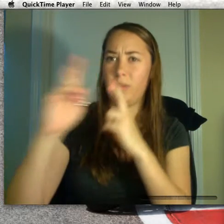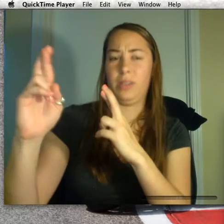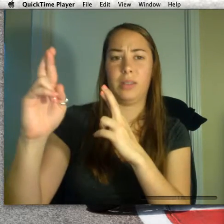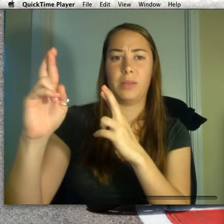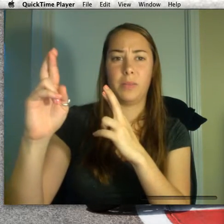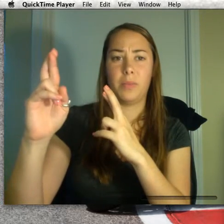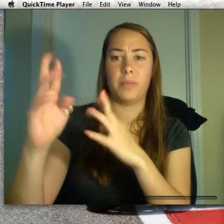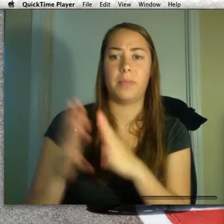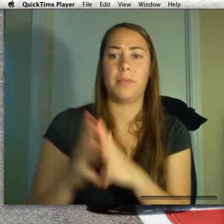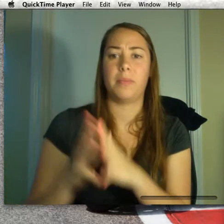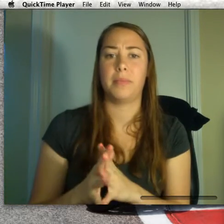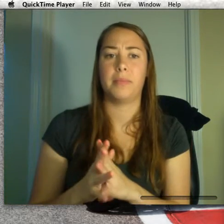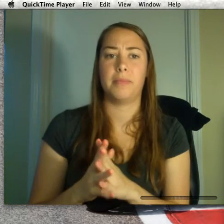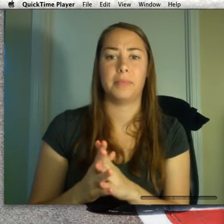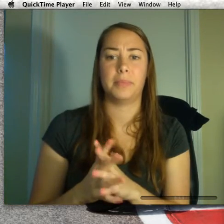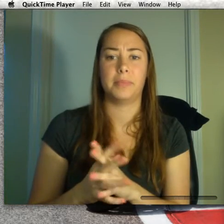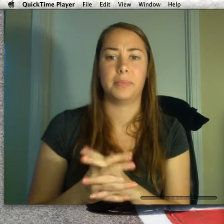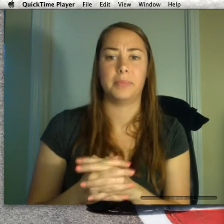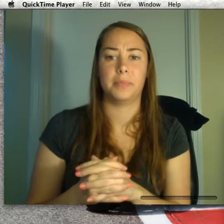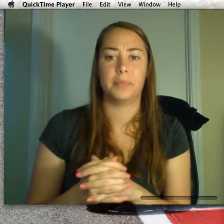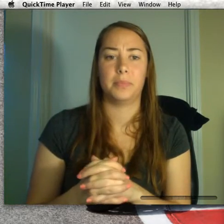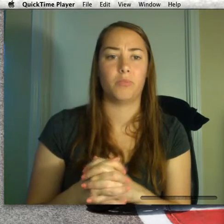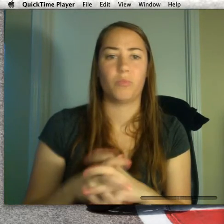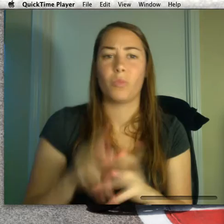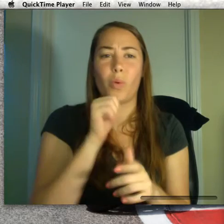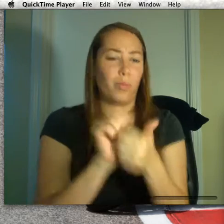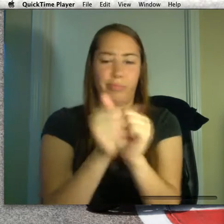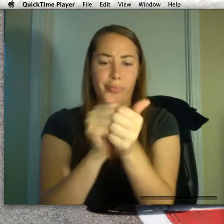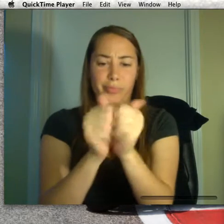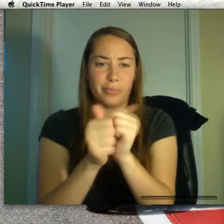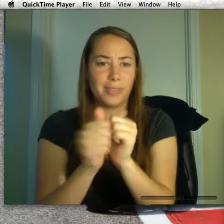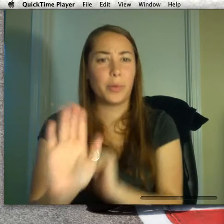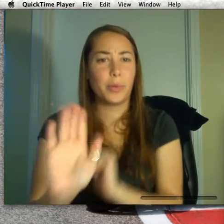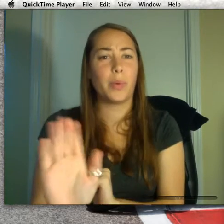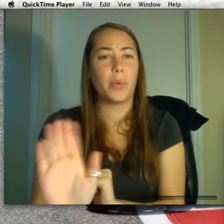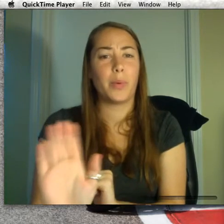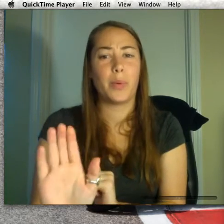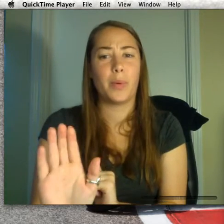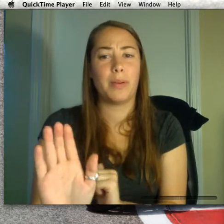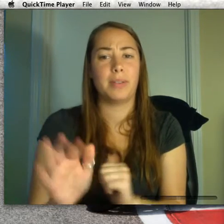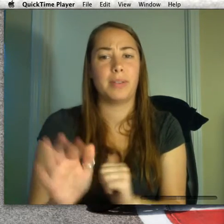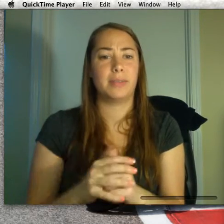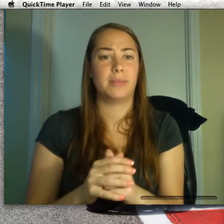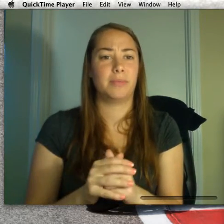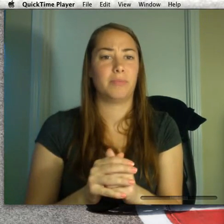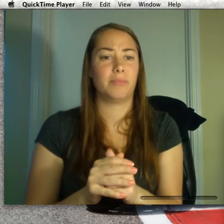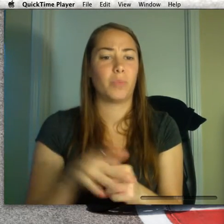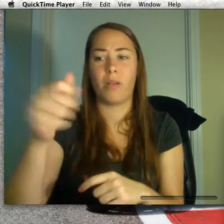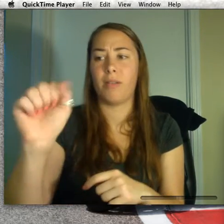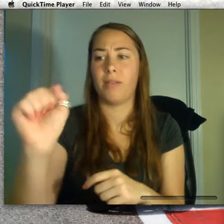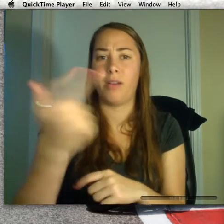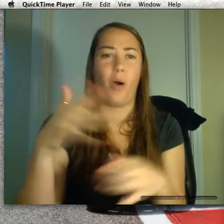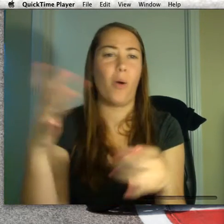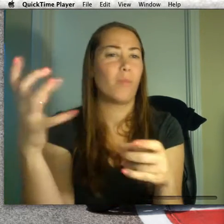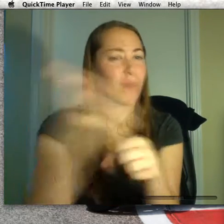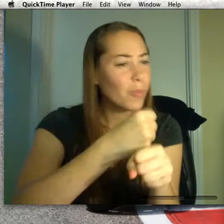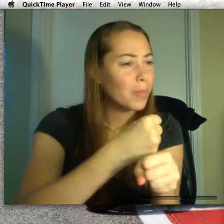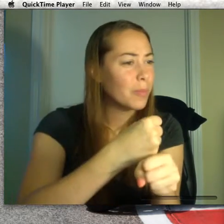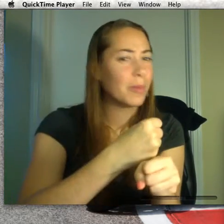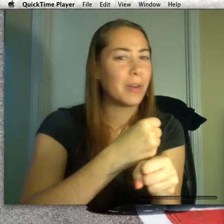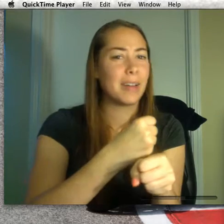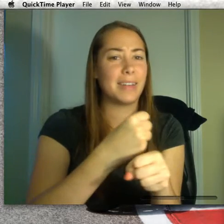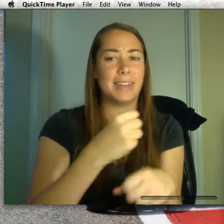together. You win competition together. You win contracts together. We should not be bound by the